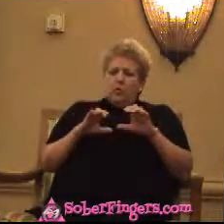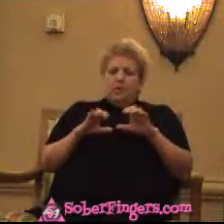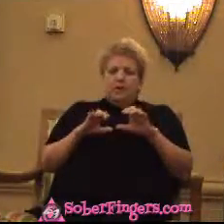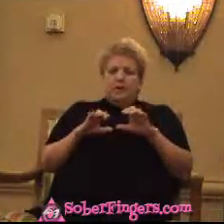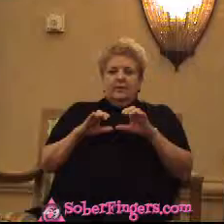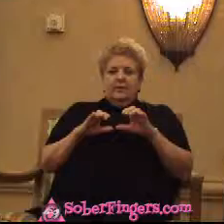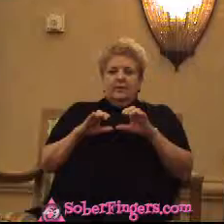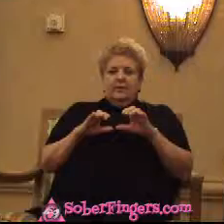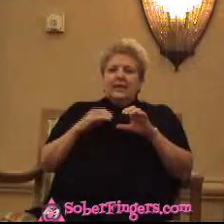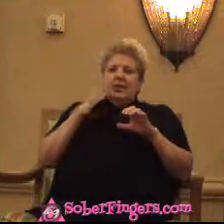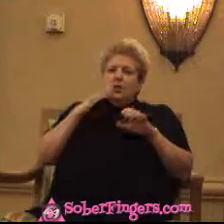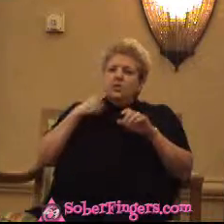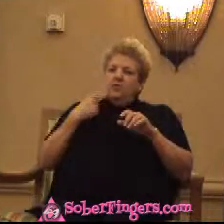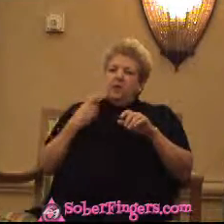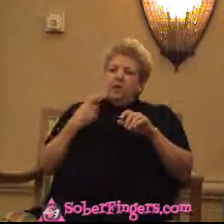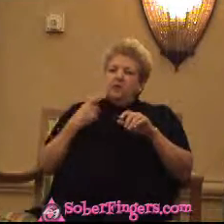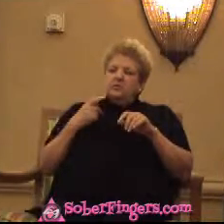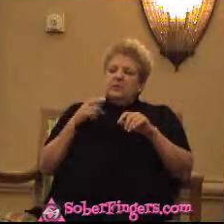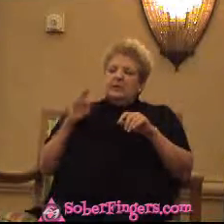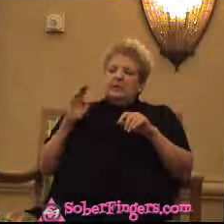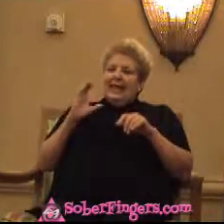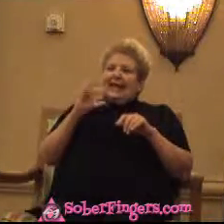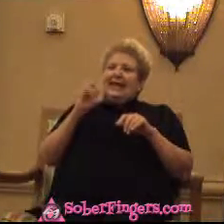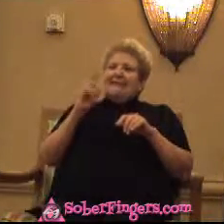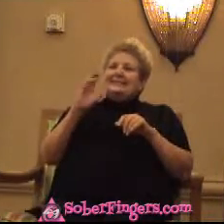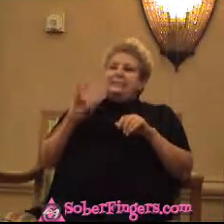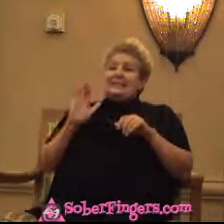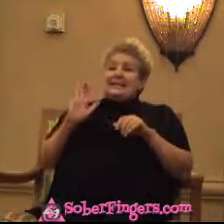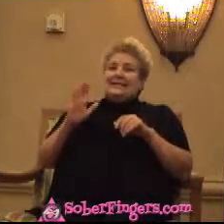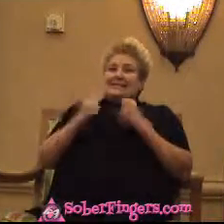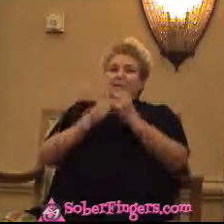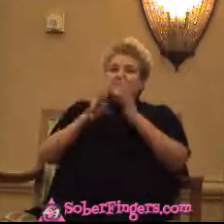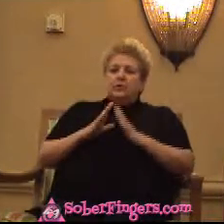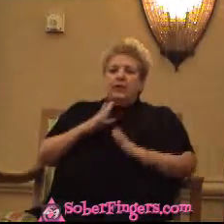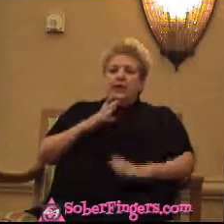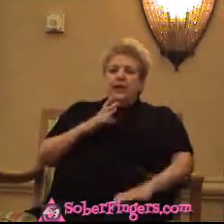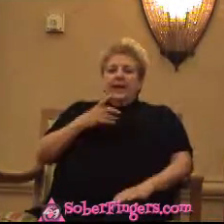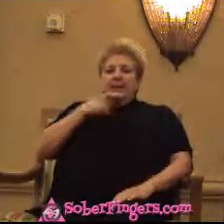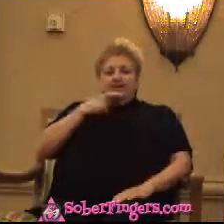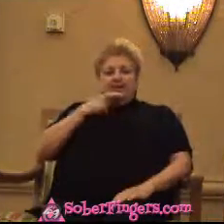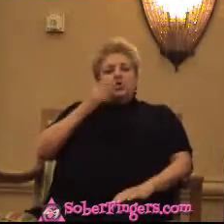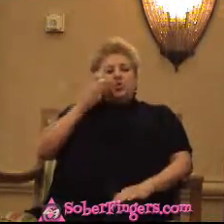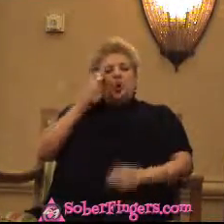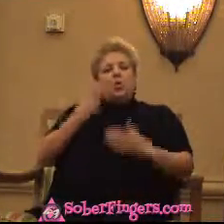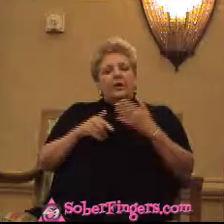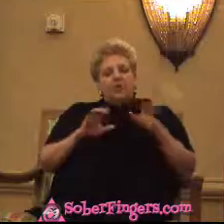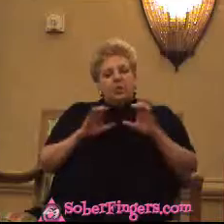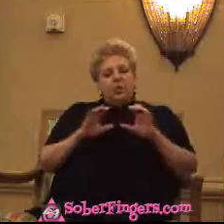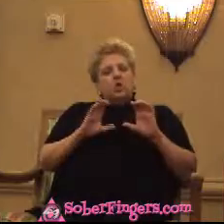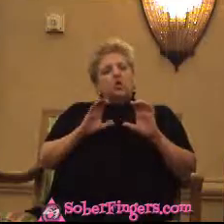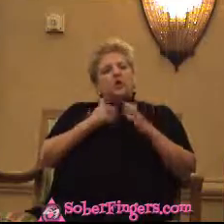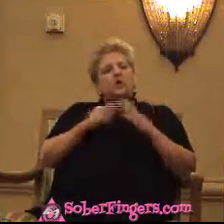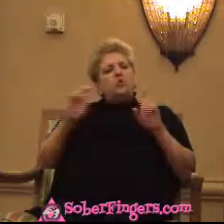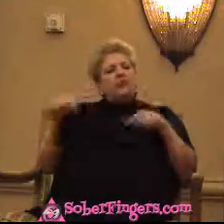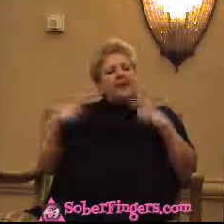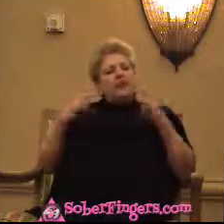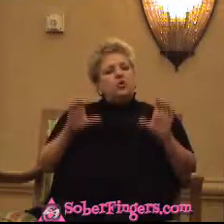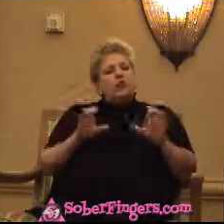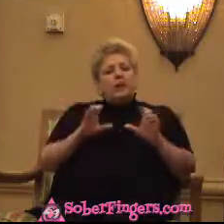were. And he said, "You know what to do. Do what you've been doing." And I said, "Well, what am I going to do for a sponsor?" He said,